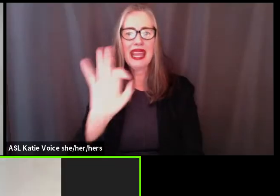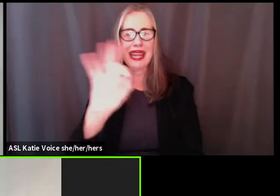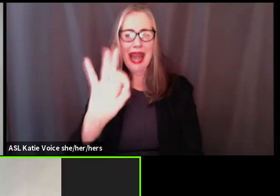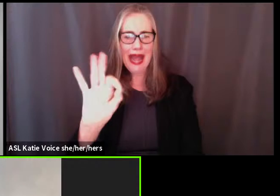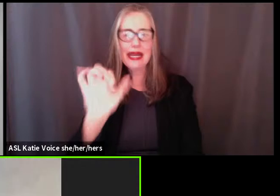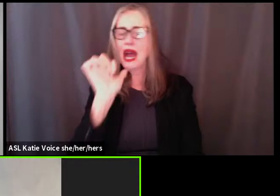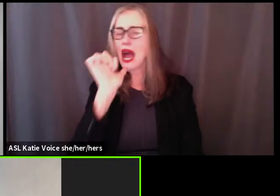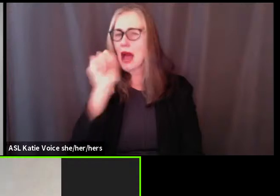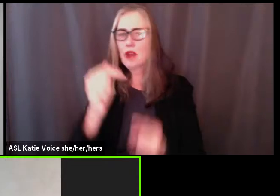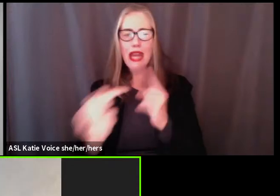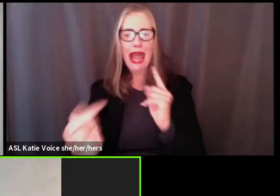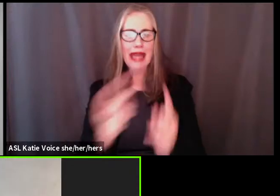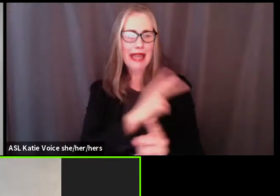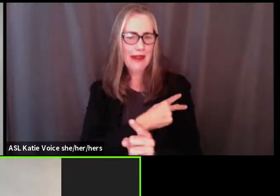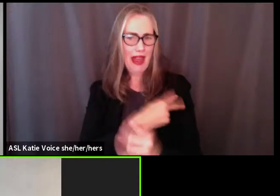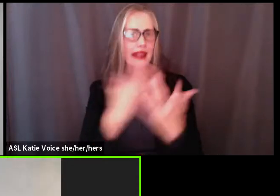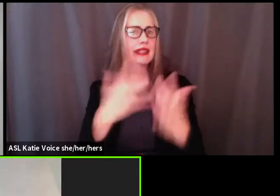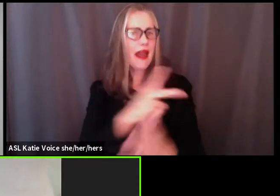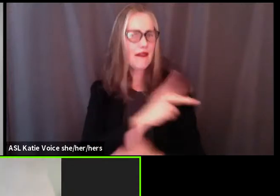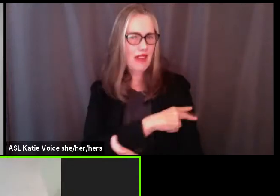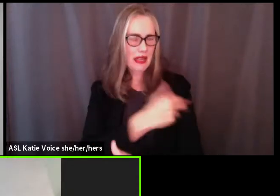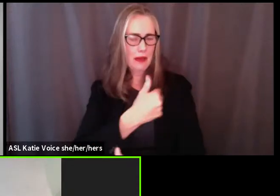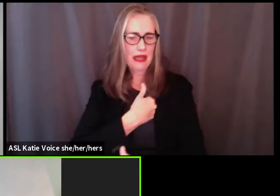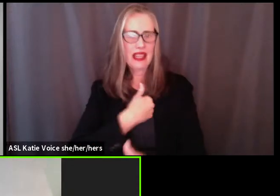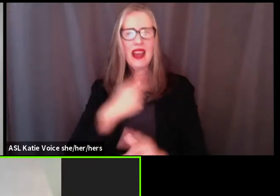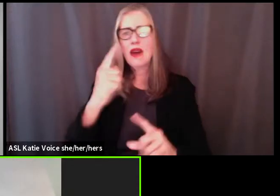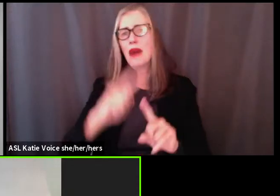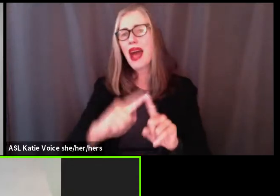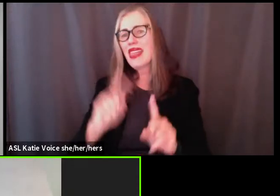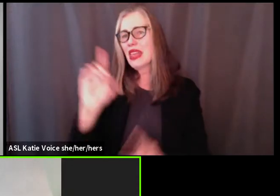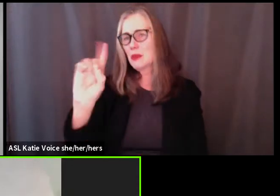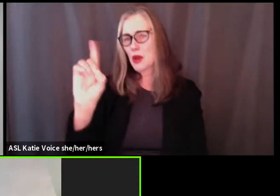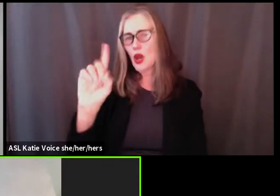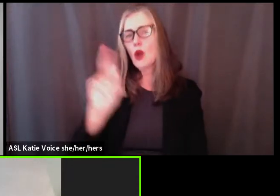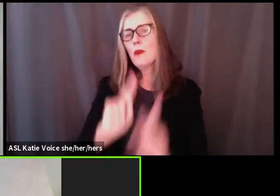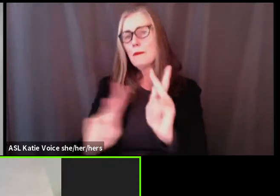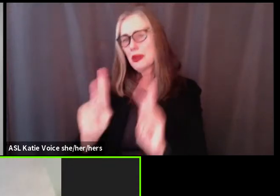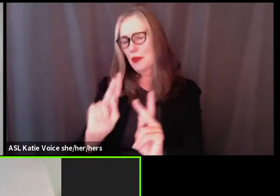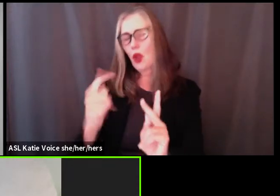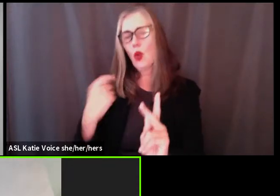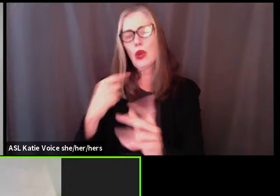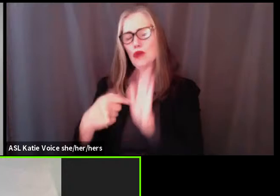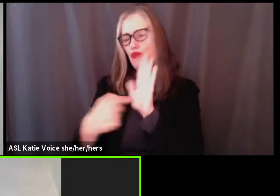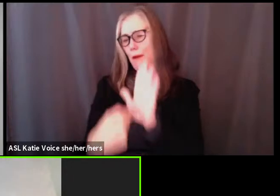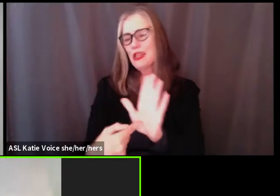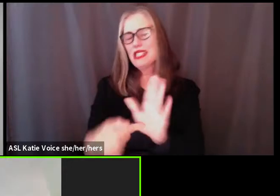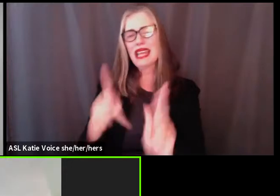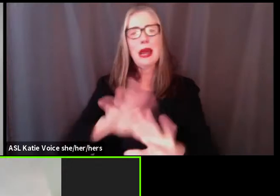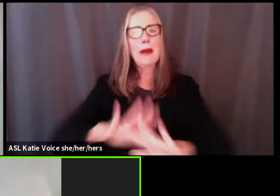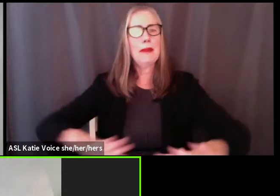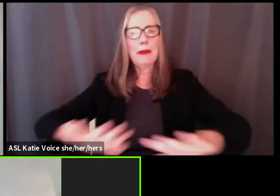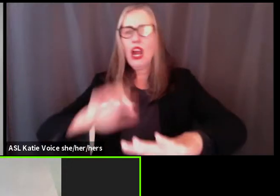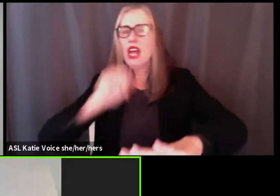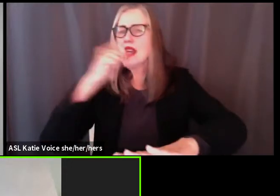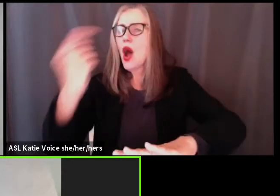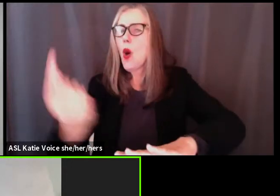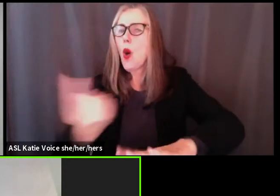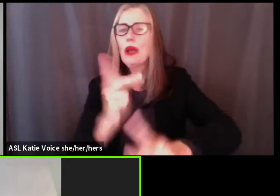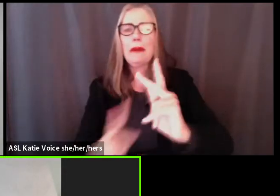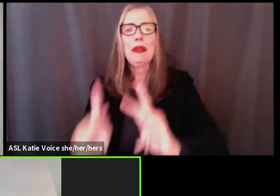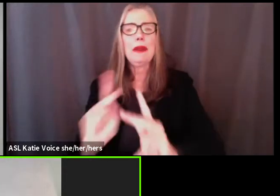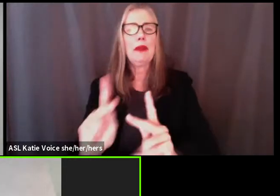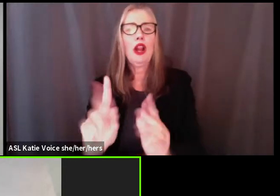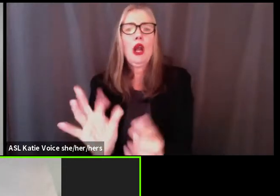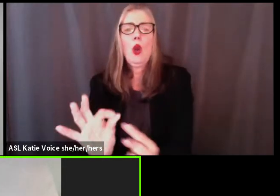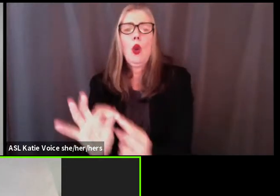am vaccinated. However, as a Democratic Party, we are the party of the people. We are not just the party of vaccinated people. We have to